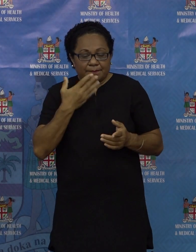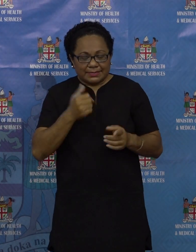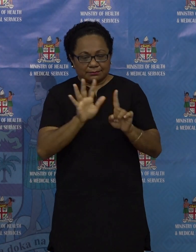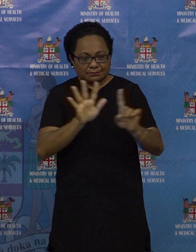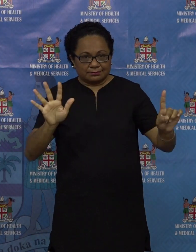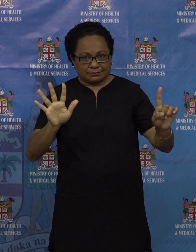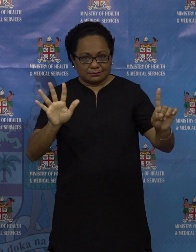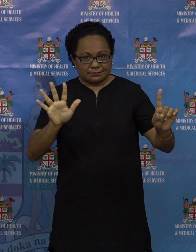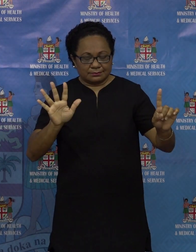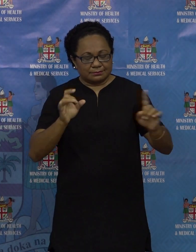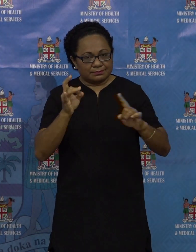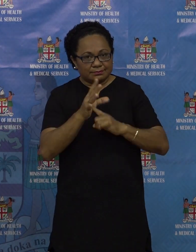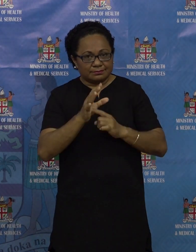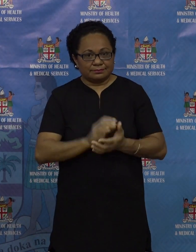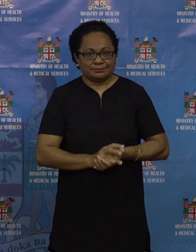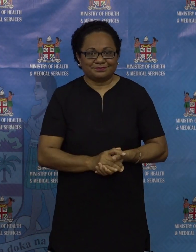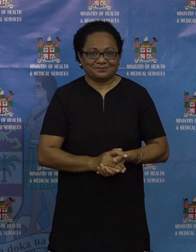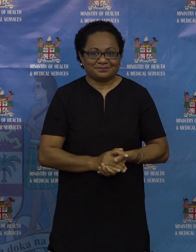COVID-19.